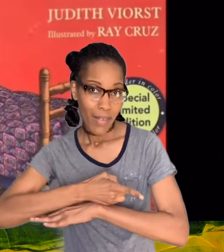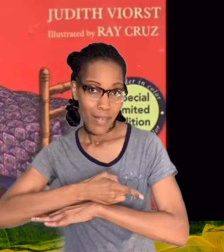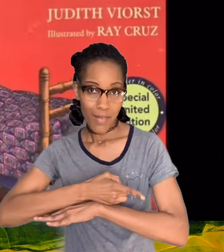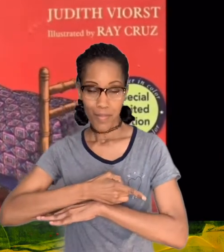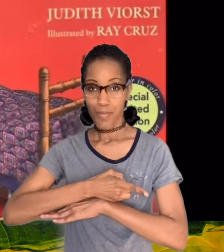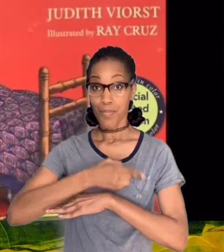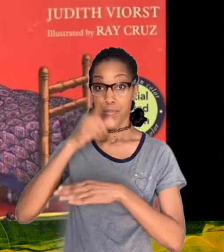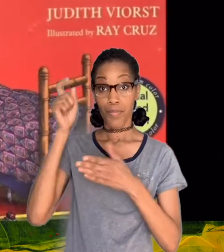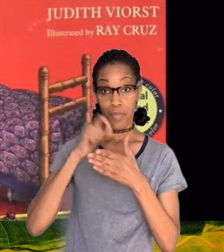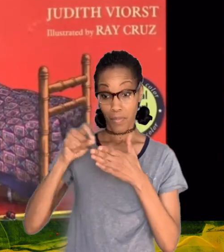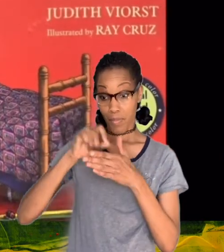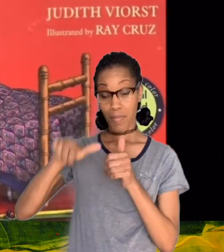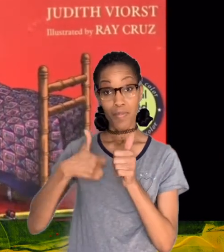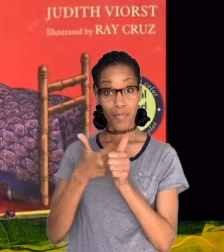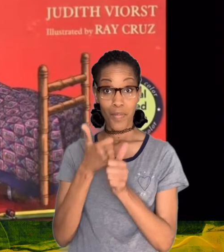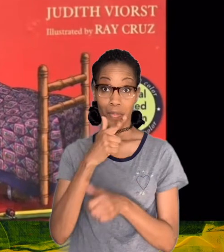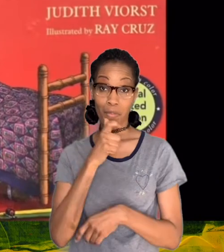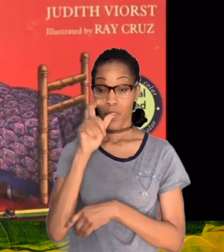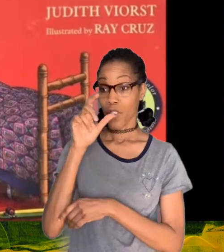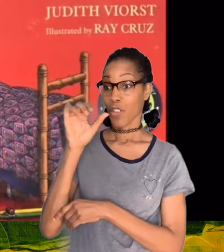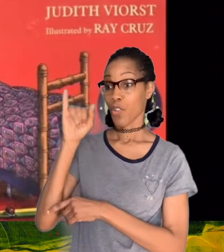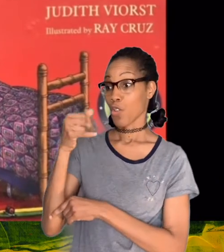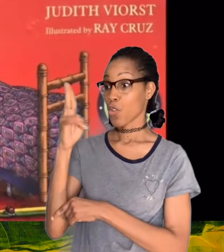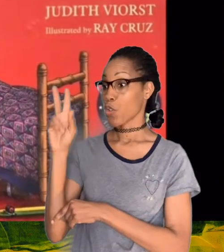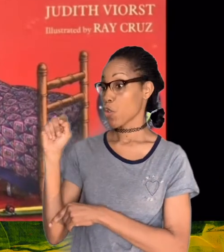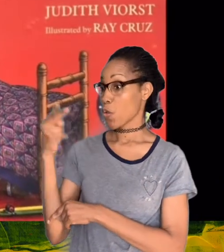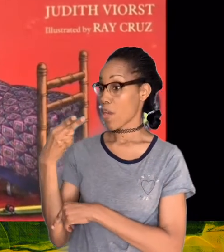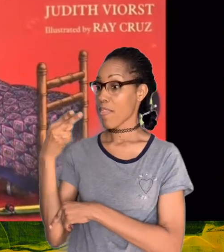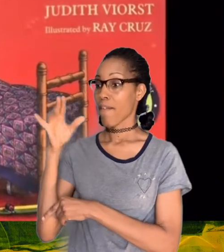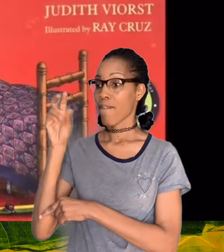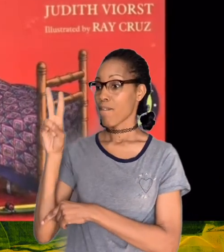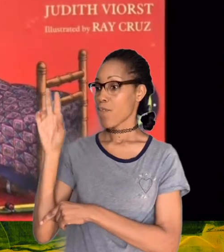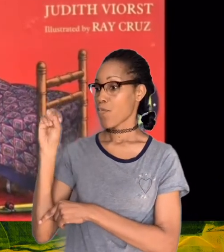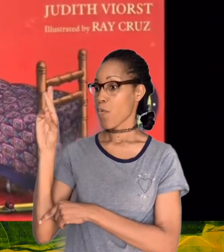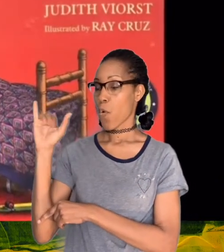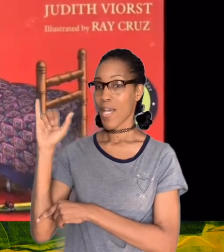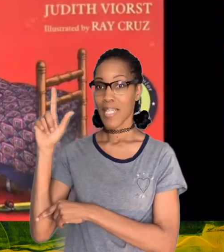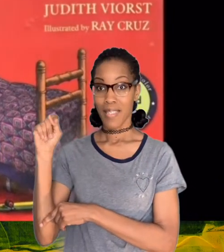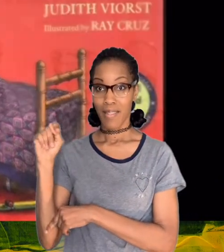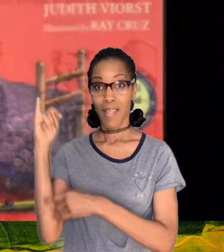Written by Judith, voiced, illustrated by Ray Cruz.